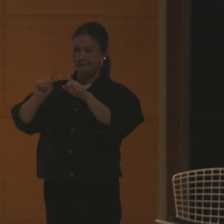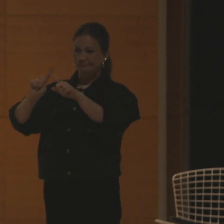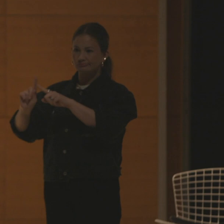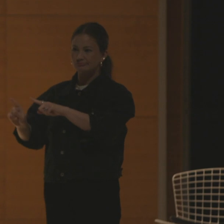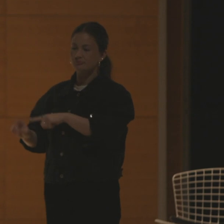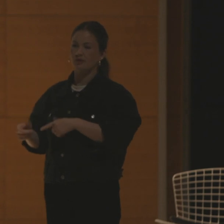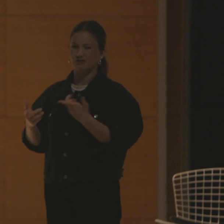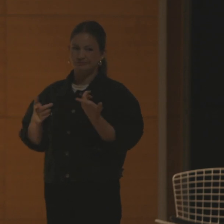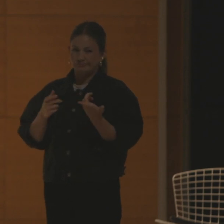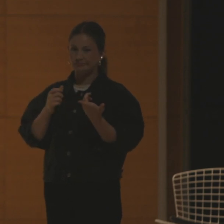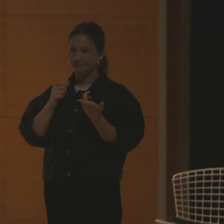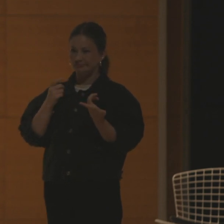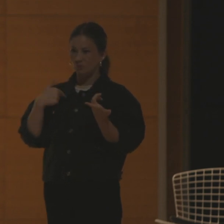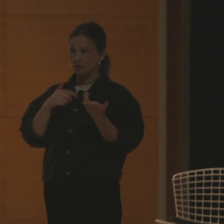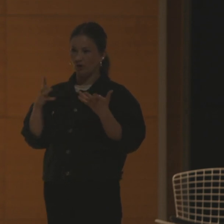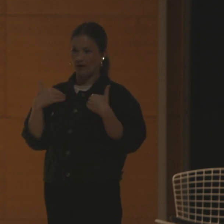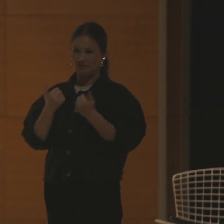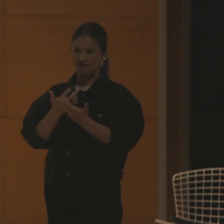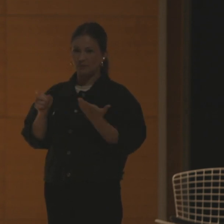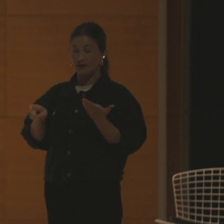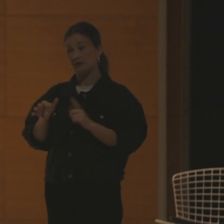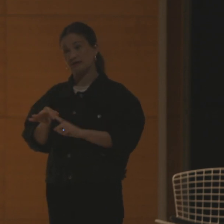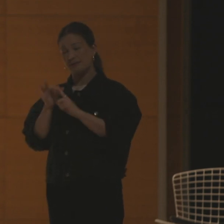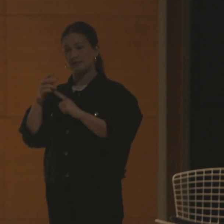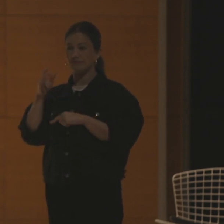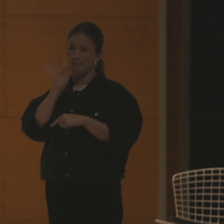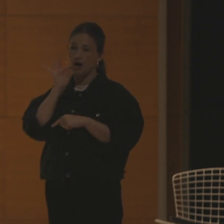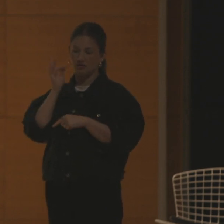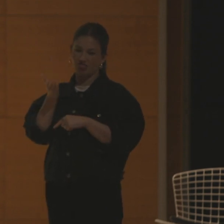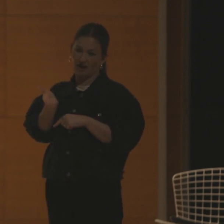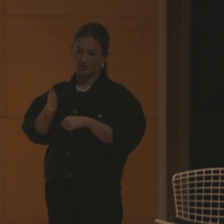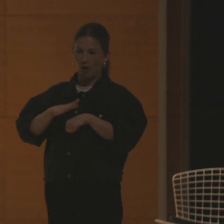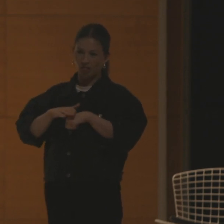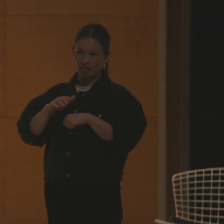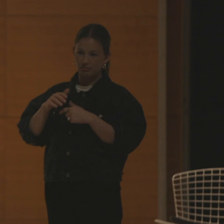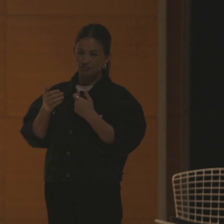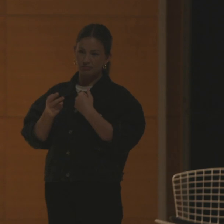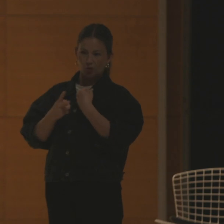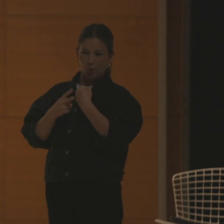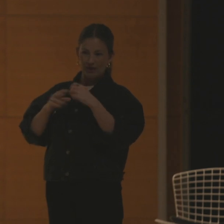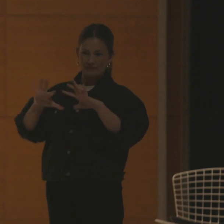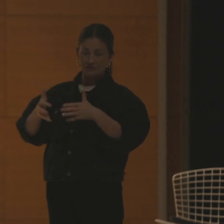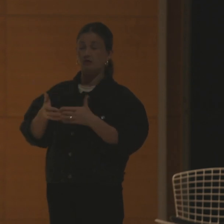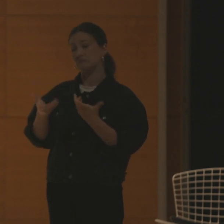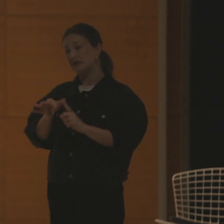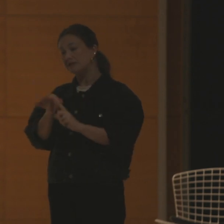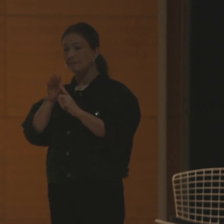wasn't anywhere because everything we needed, except pot, was on the res. Well, except Best Buy or Bed Bath & Beyond, but those natives who